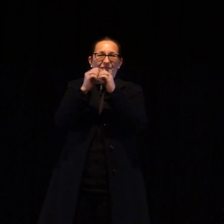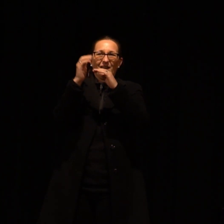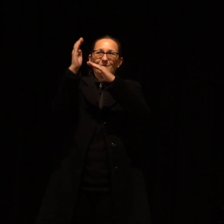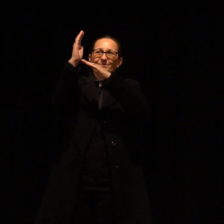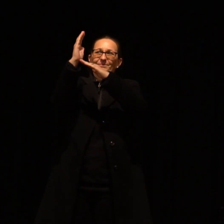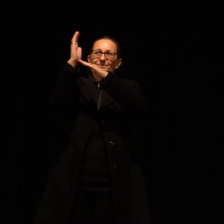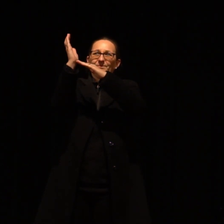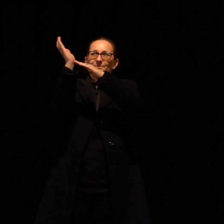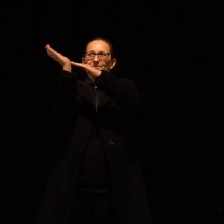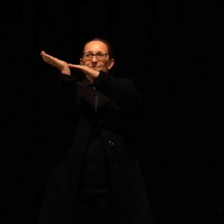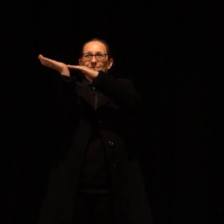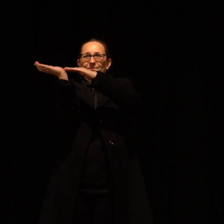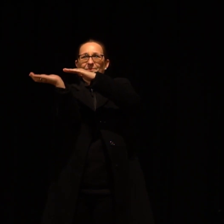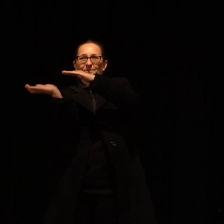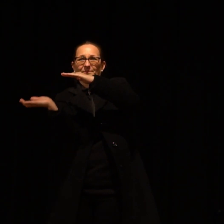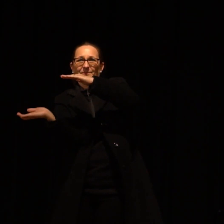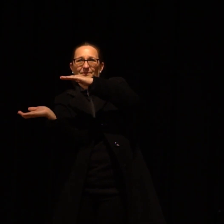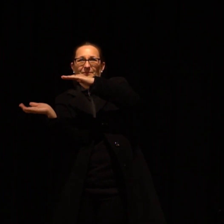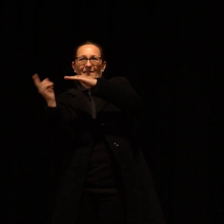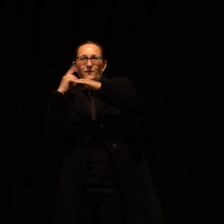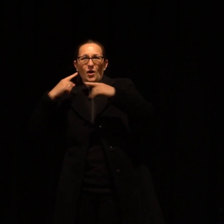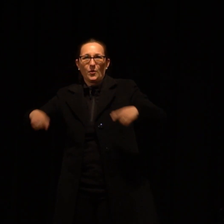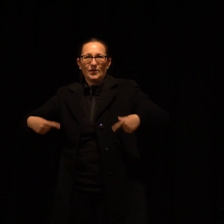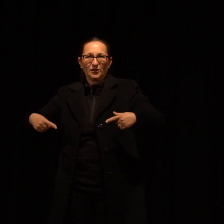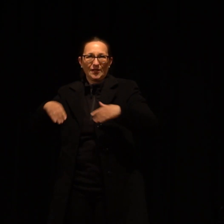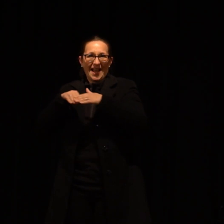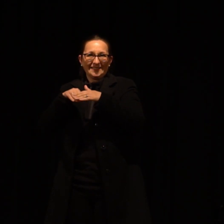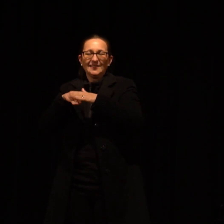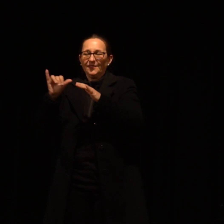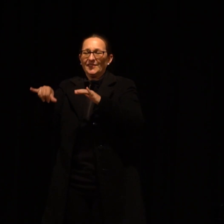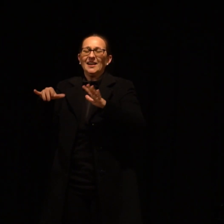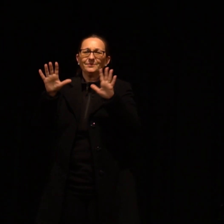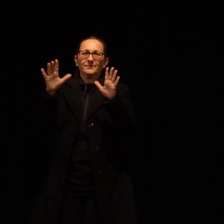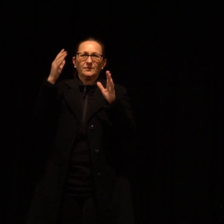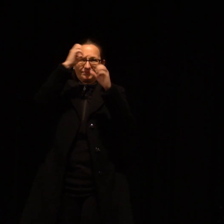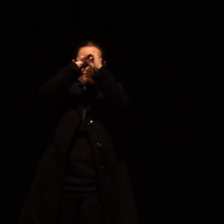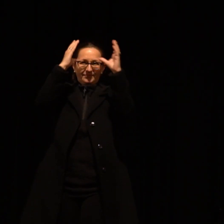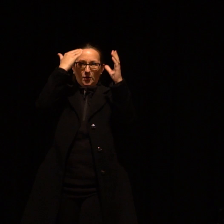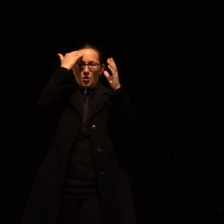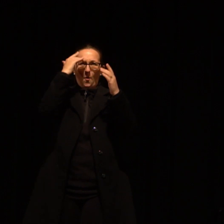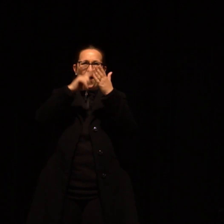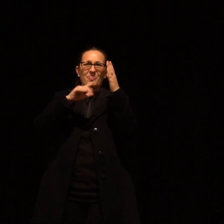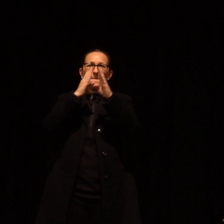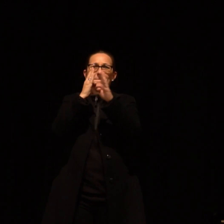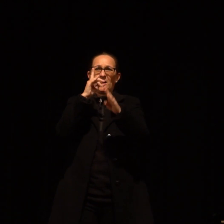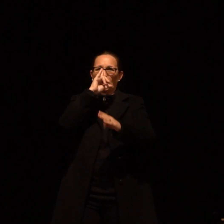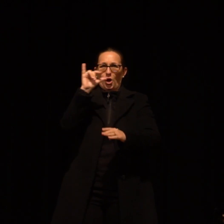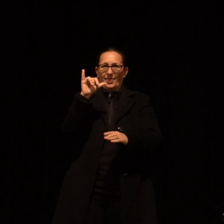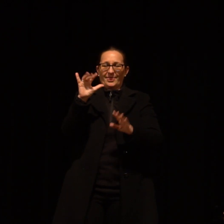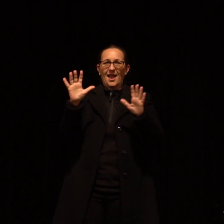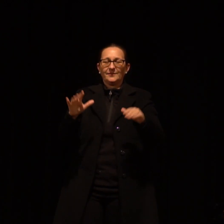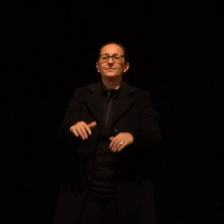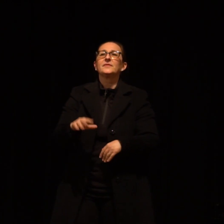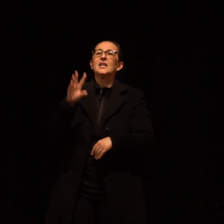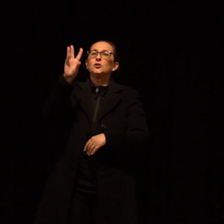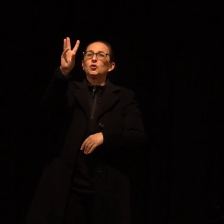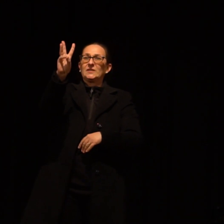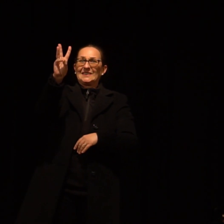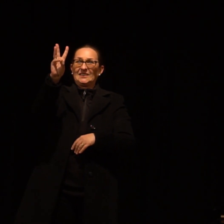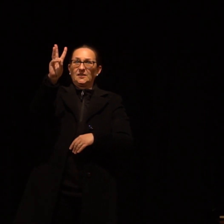are familiar with those that have the small ramp for the wheelchair access. So just want to give you a good picture of what this